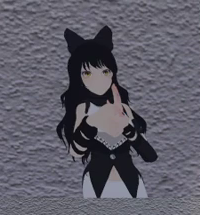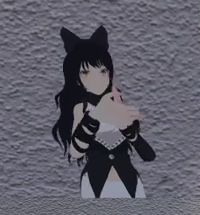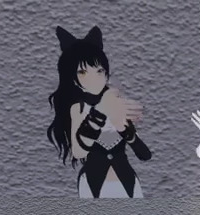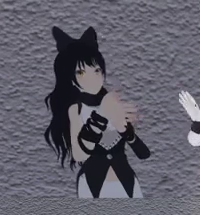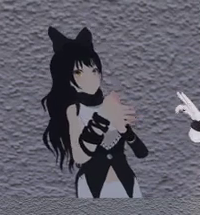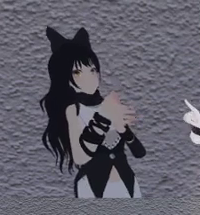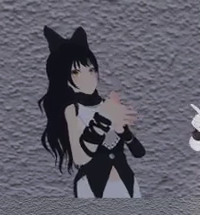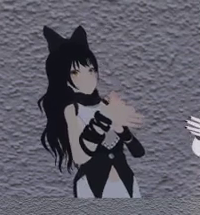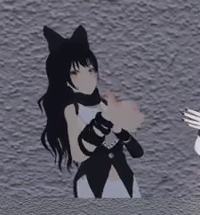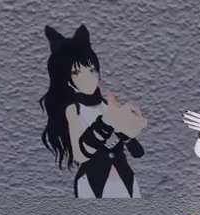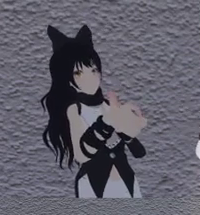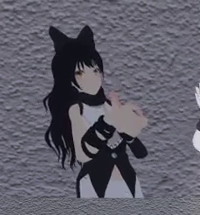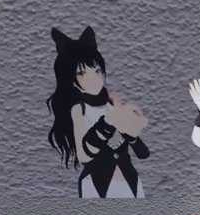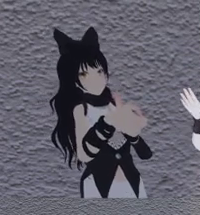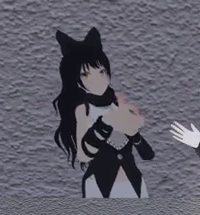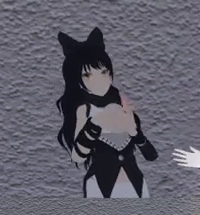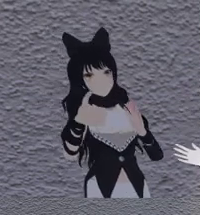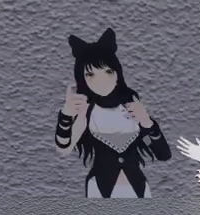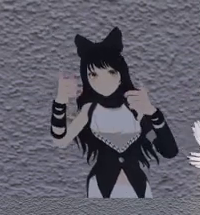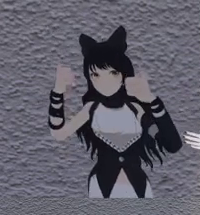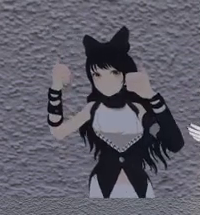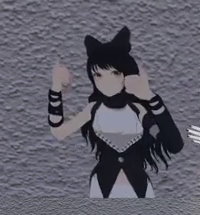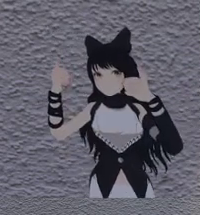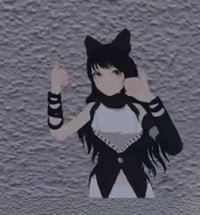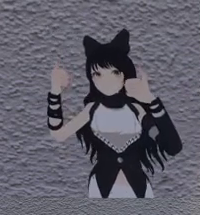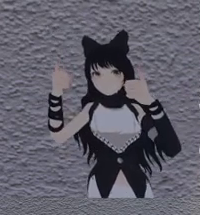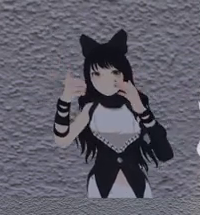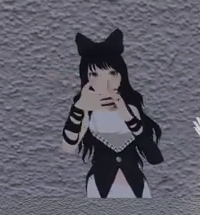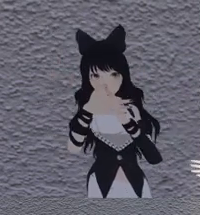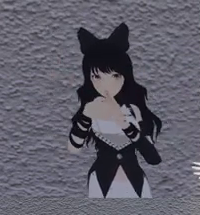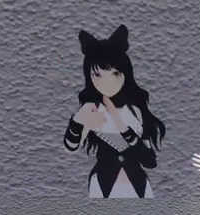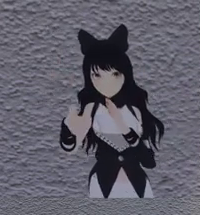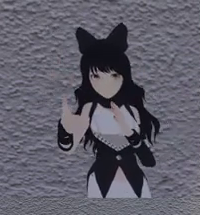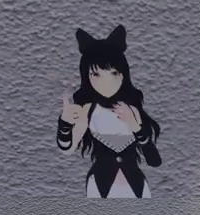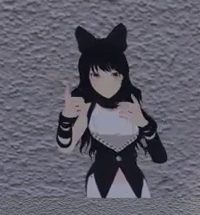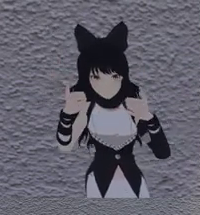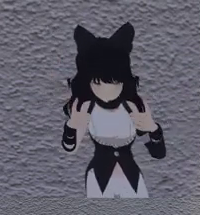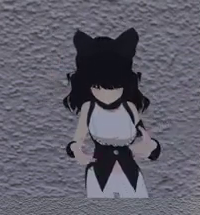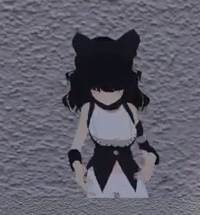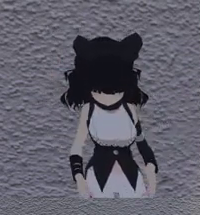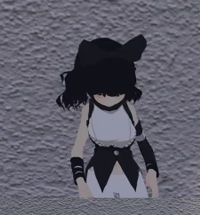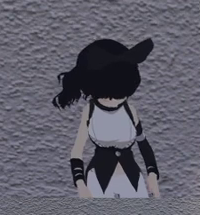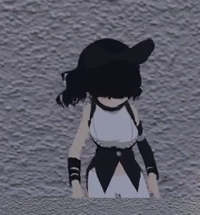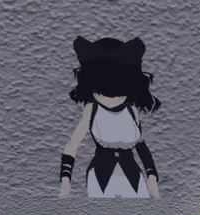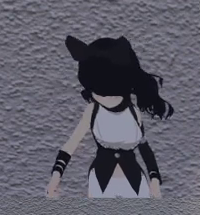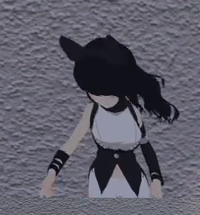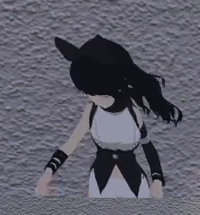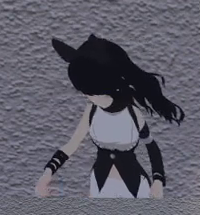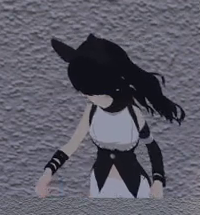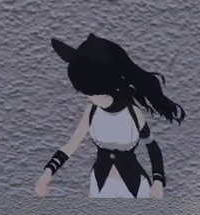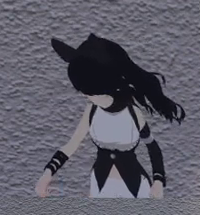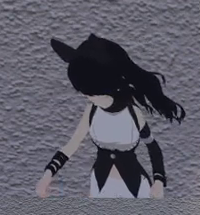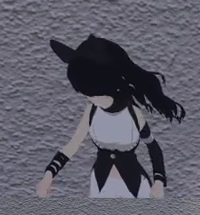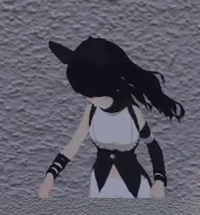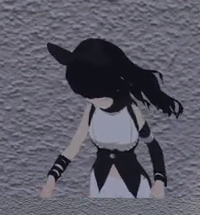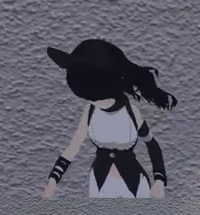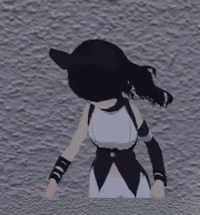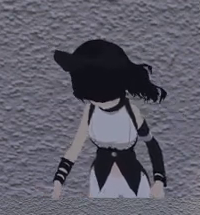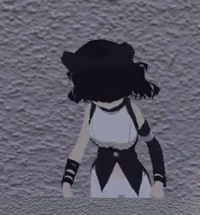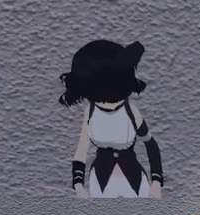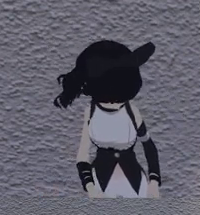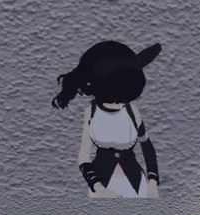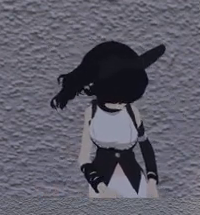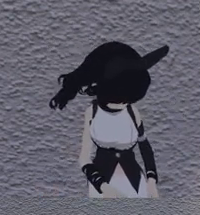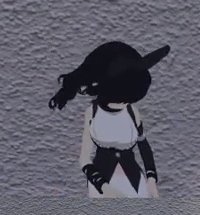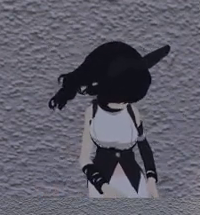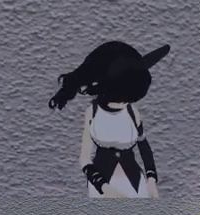Skilled. Skilled person. Talented person, if you're saying that it's a person, yeah.